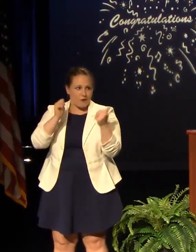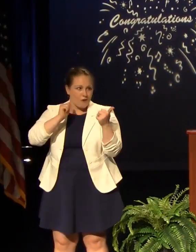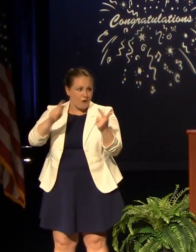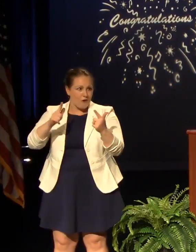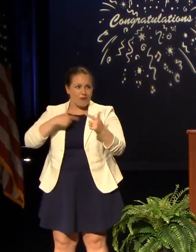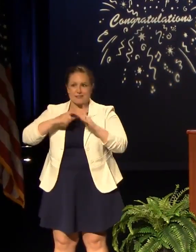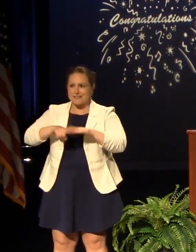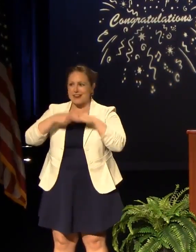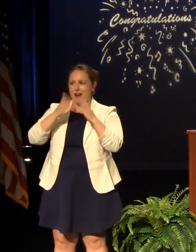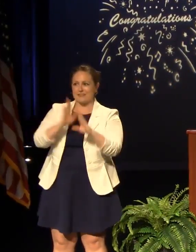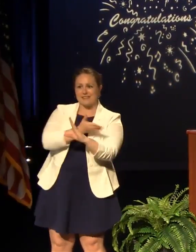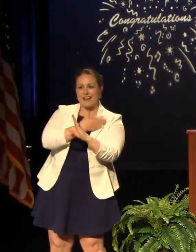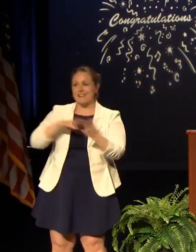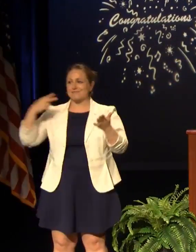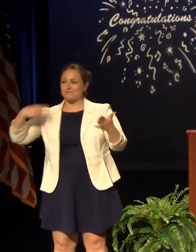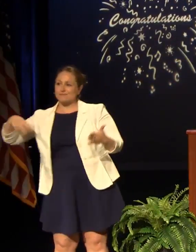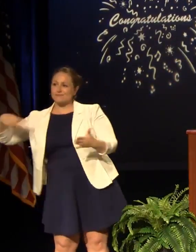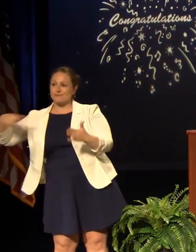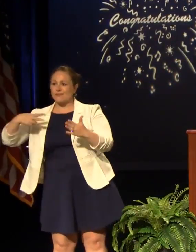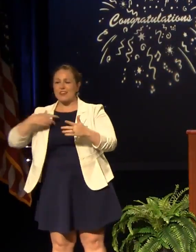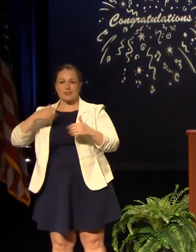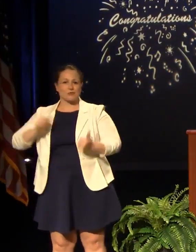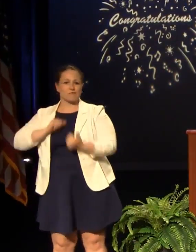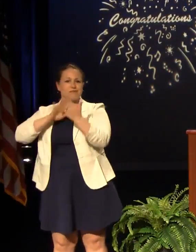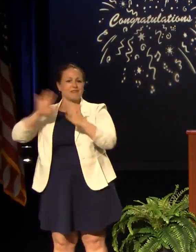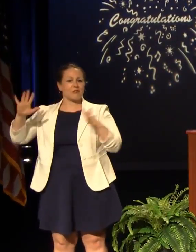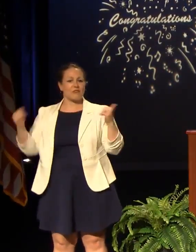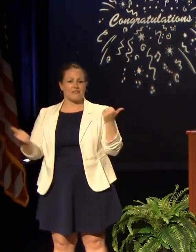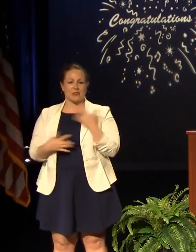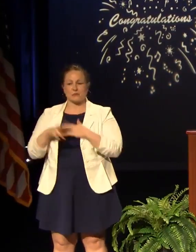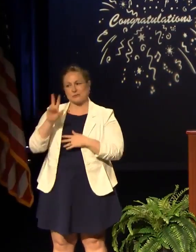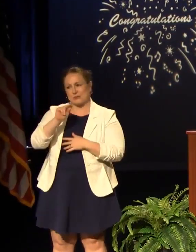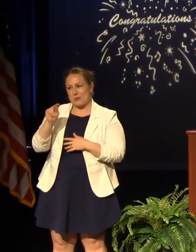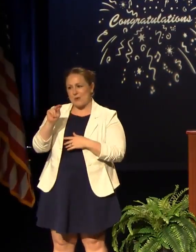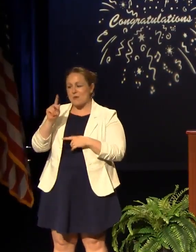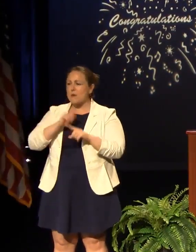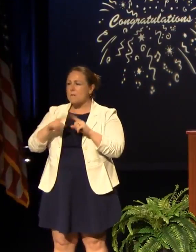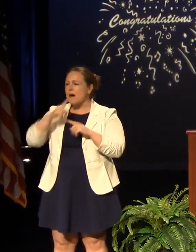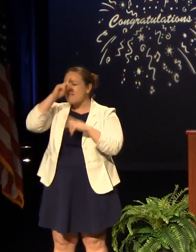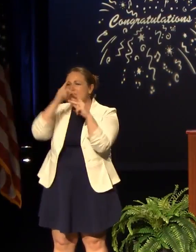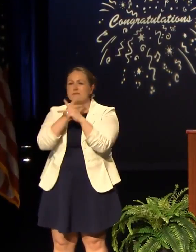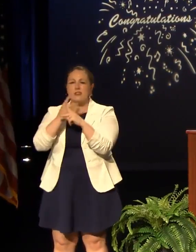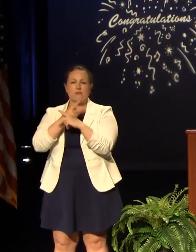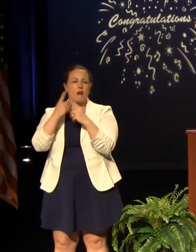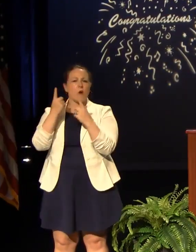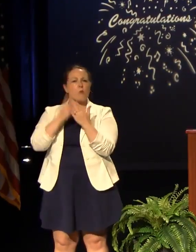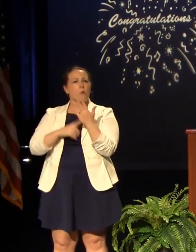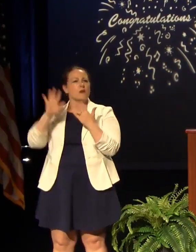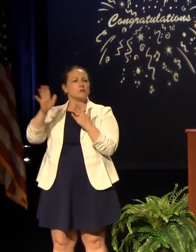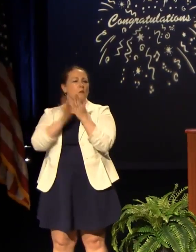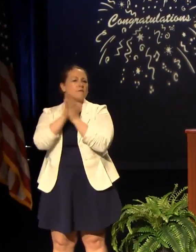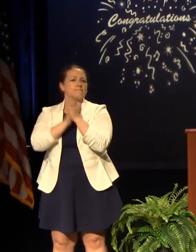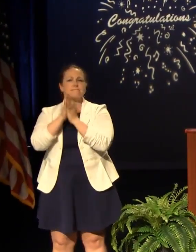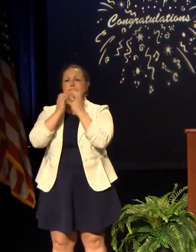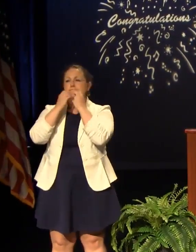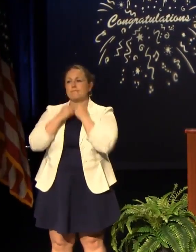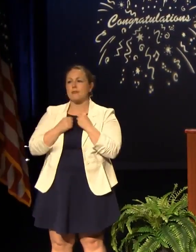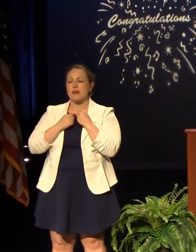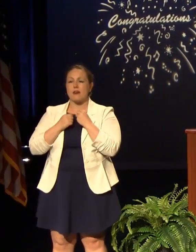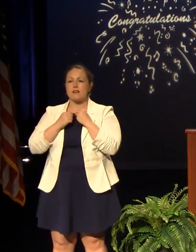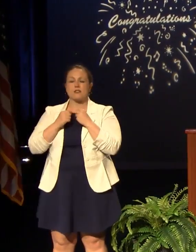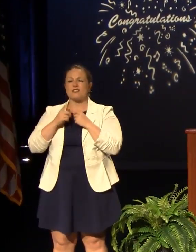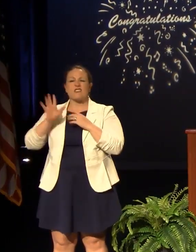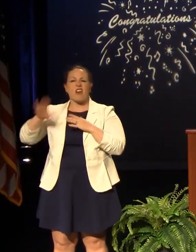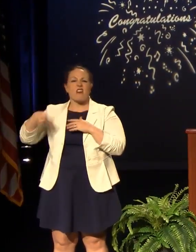in the world in order to face your fears. But find something that you want to pursue so much that you stop caring about others'